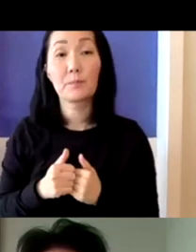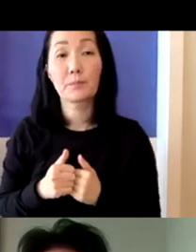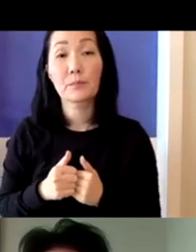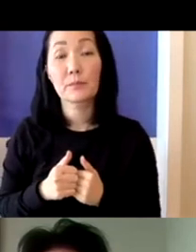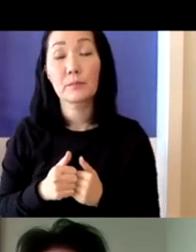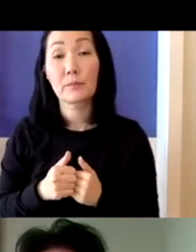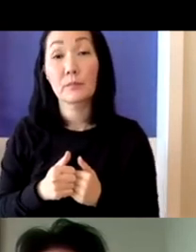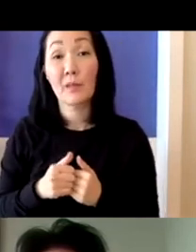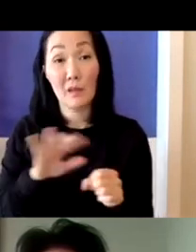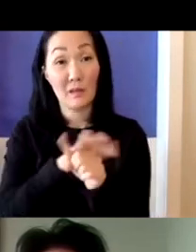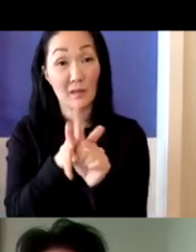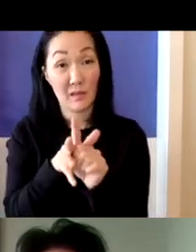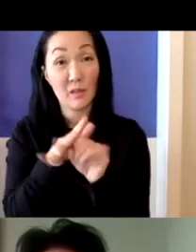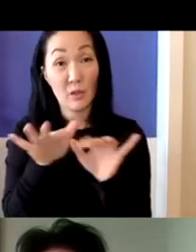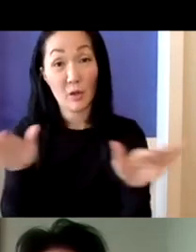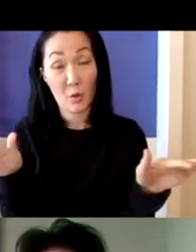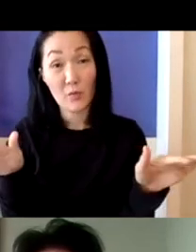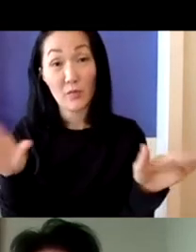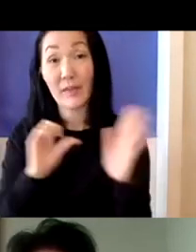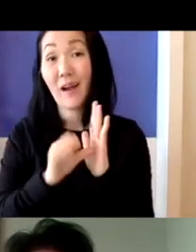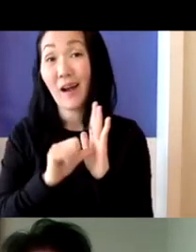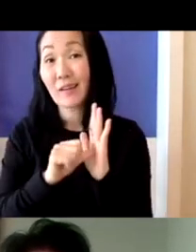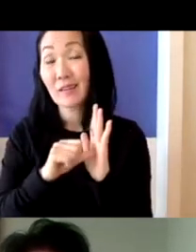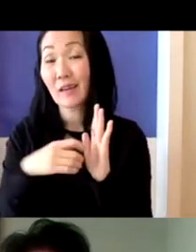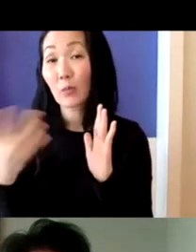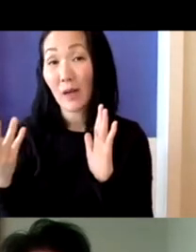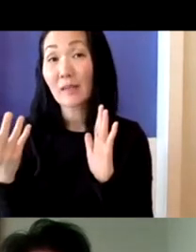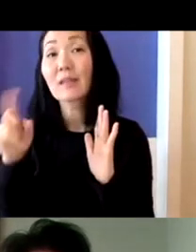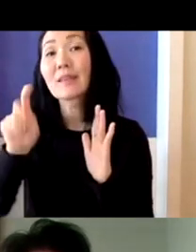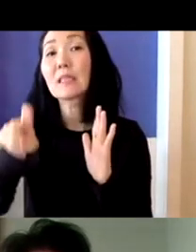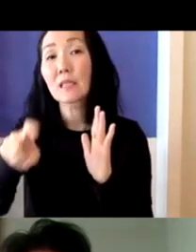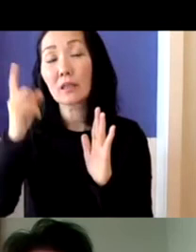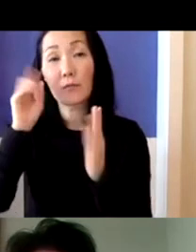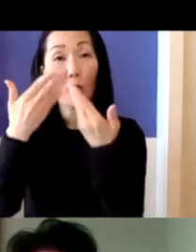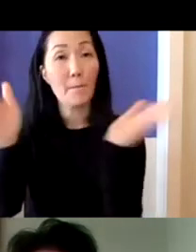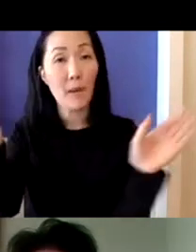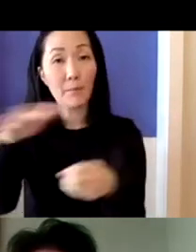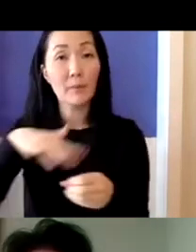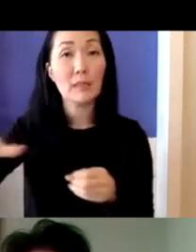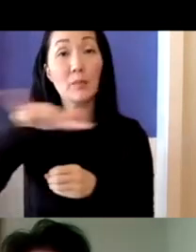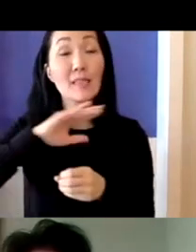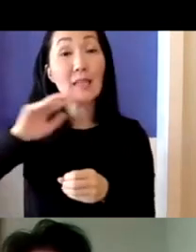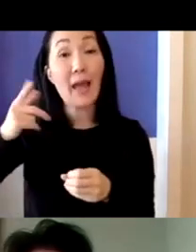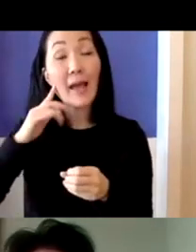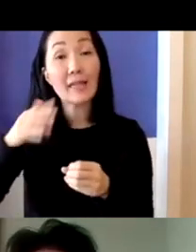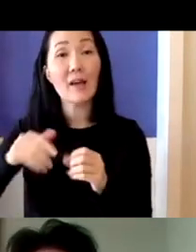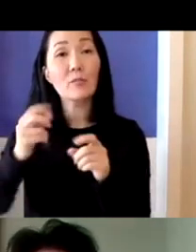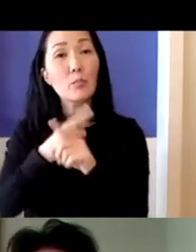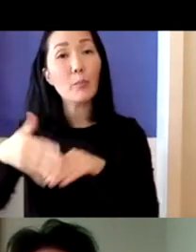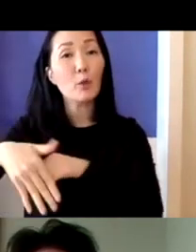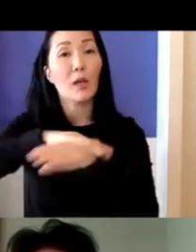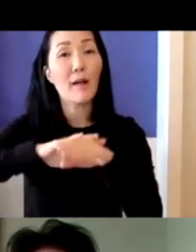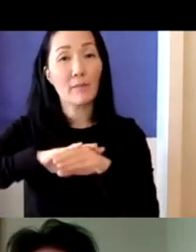is that highlighted the need for not just public spaces, but actually covered spaces. You know, Vancouver's a